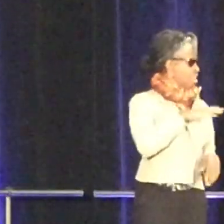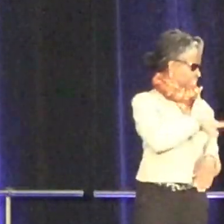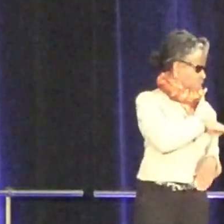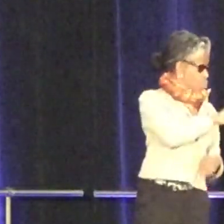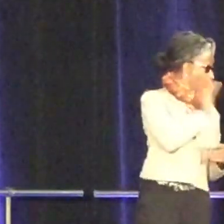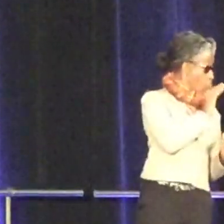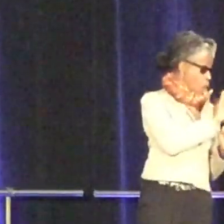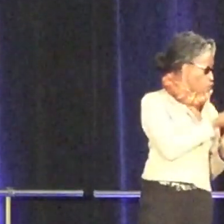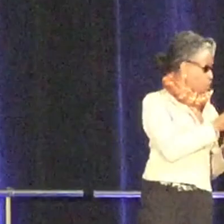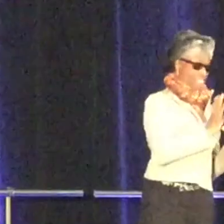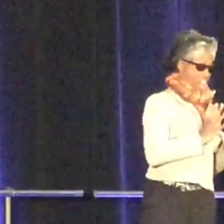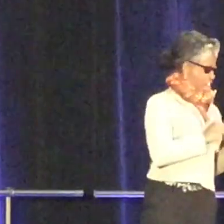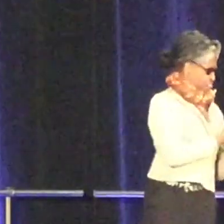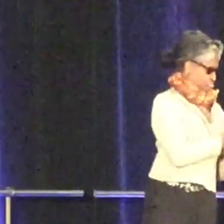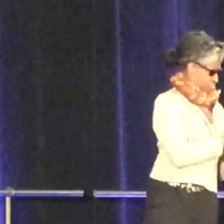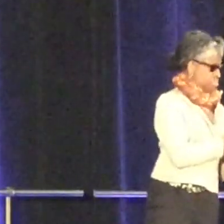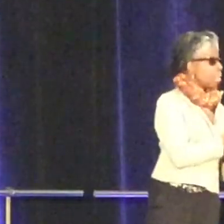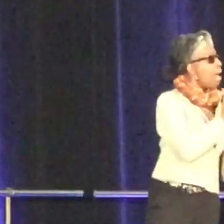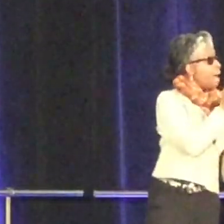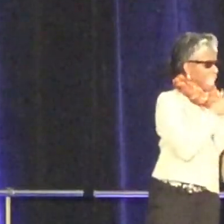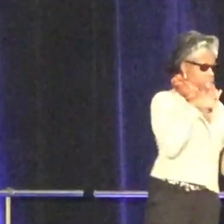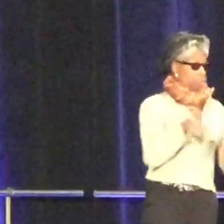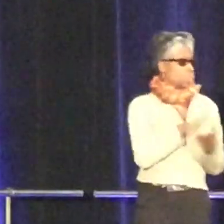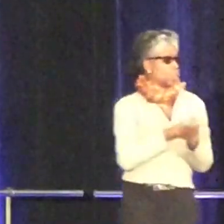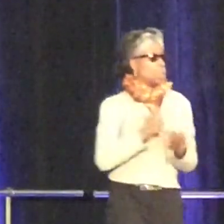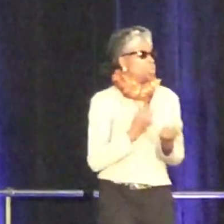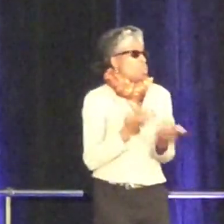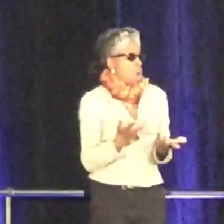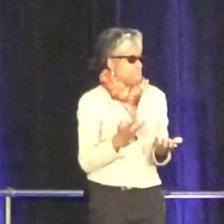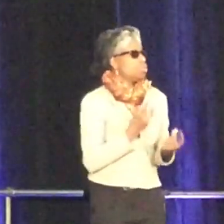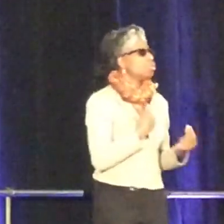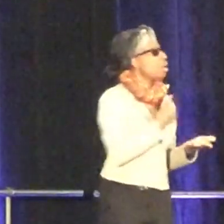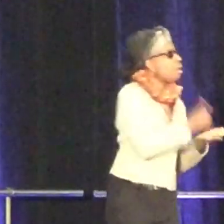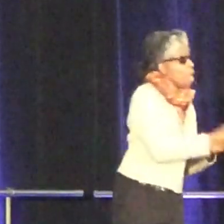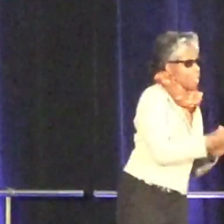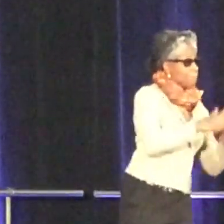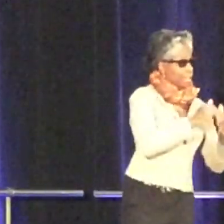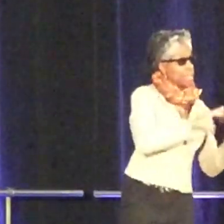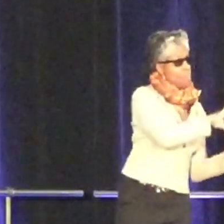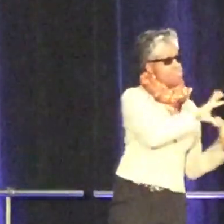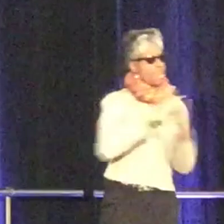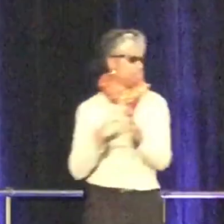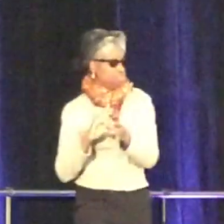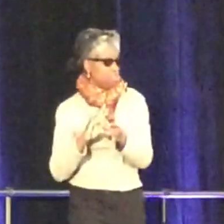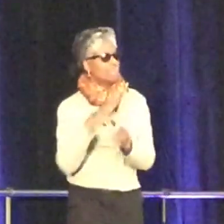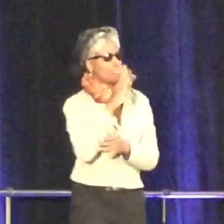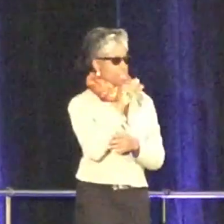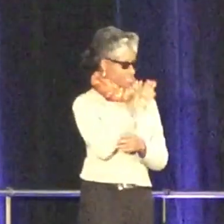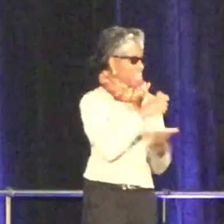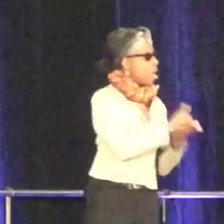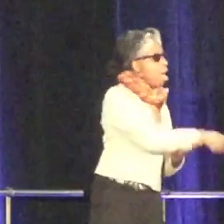and affirm, build and bridge. Say it after me. Validate and affirm, build and